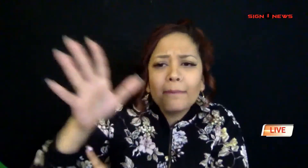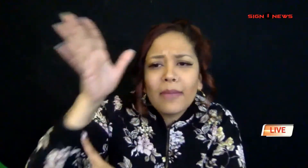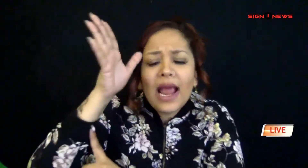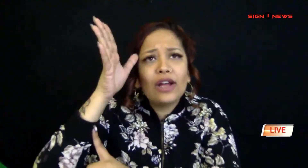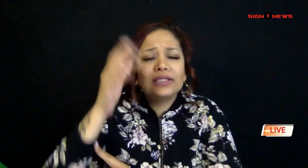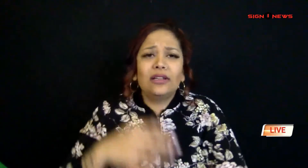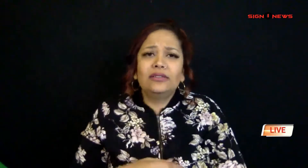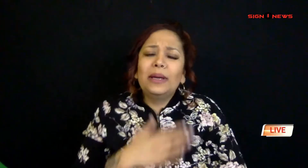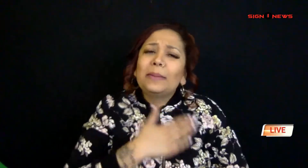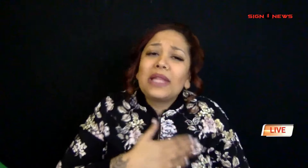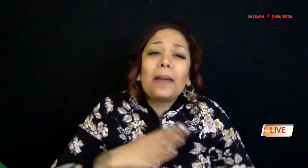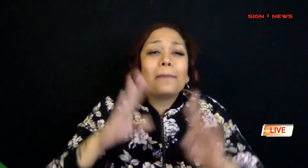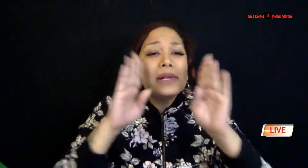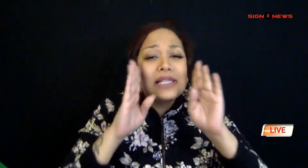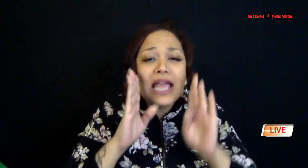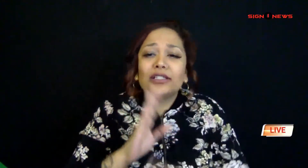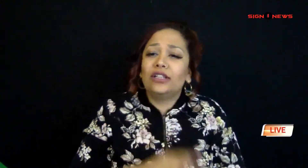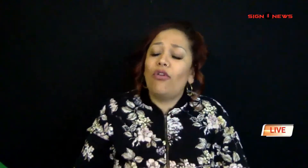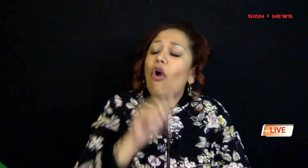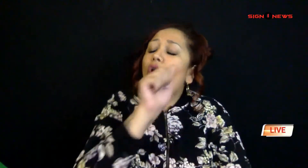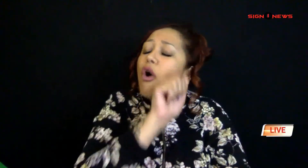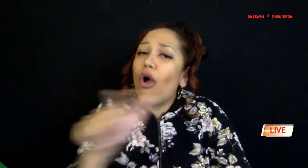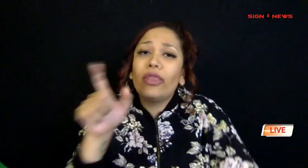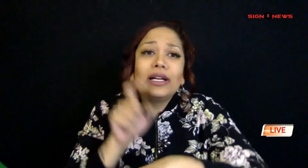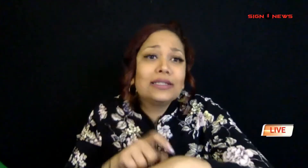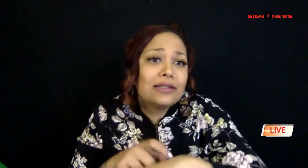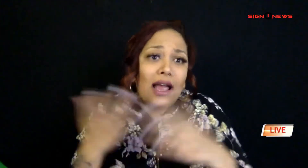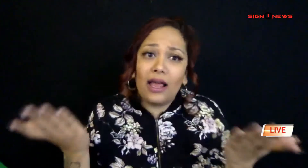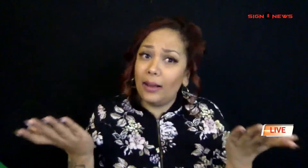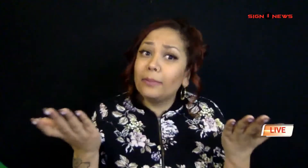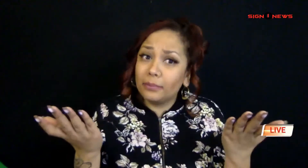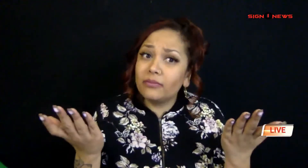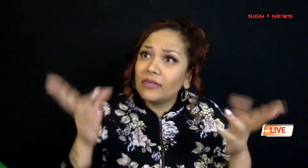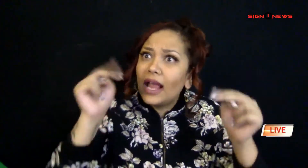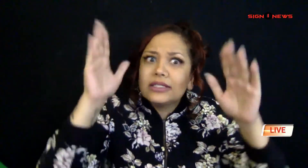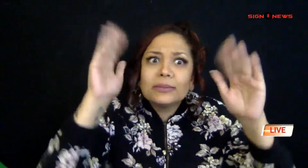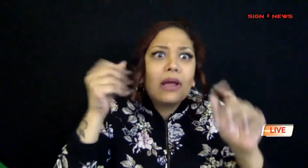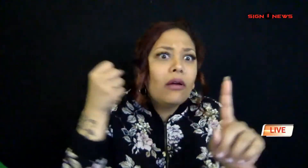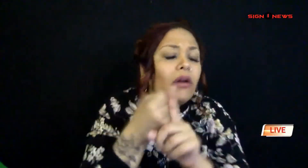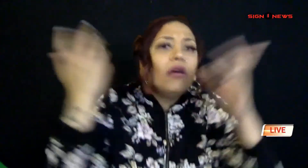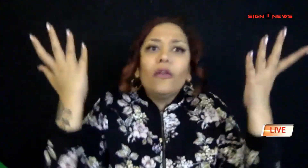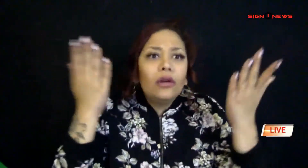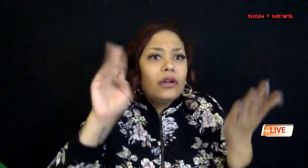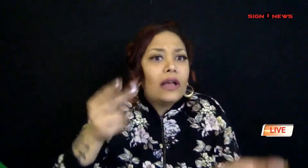And they're sharing the video as a warning for other parents to pay attention at all times.